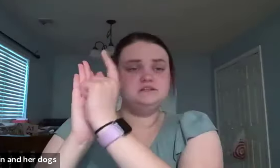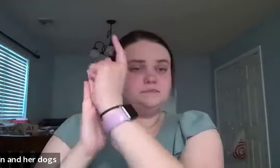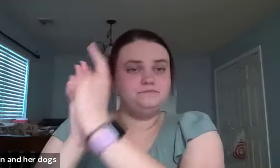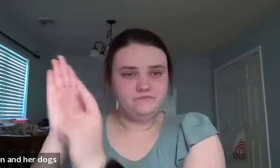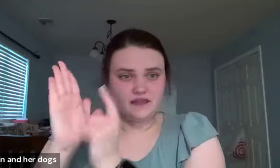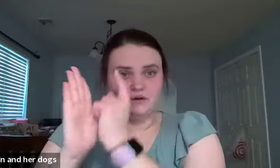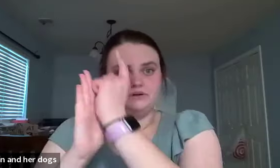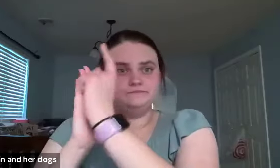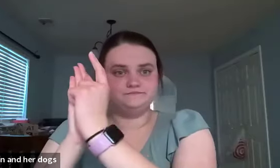Excuse me. Hour.